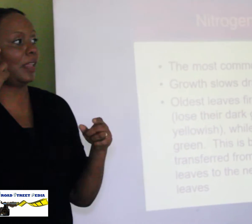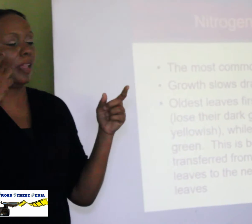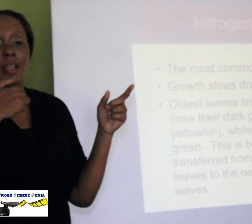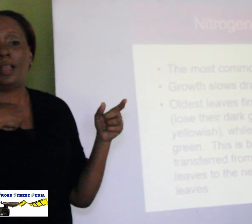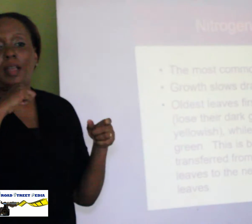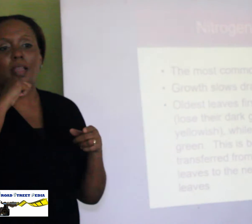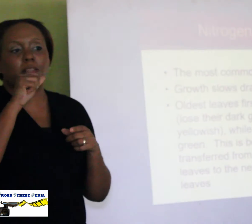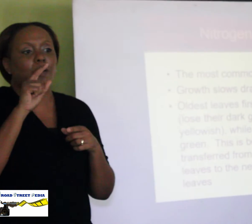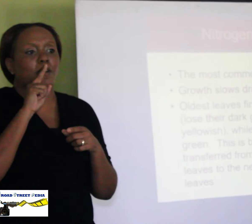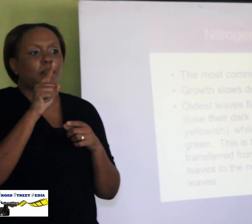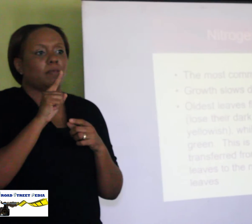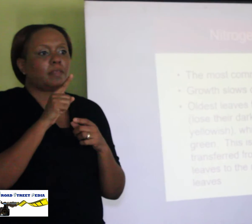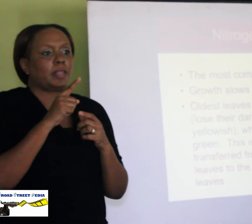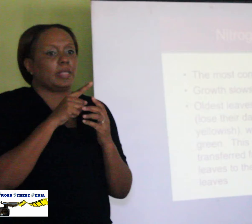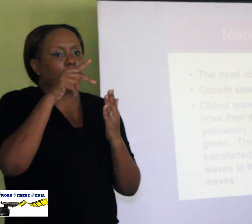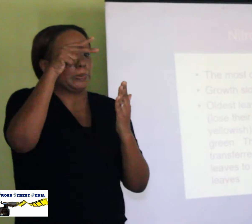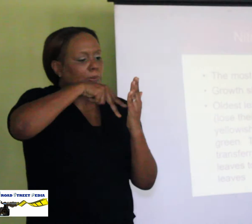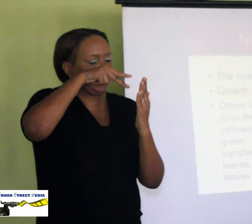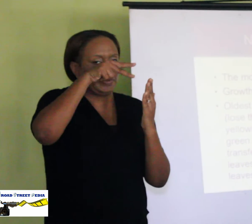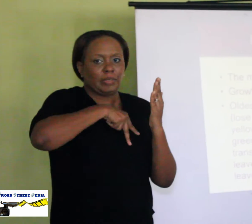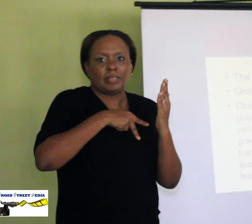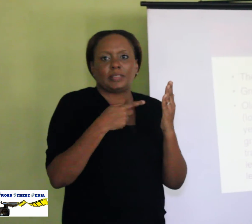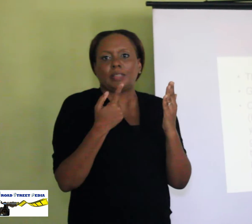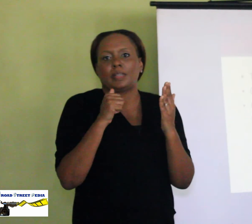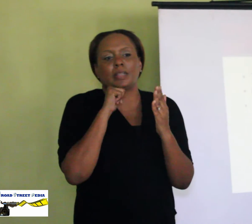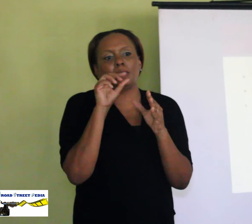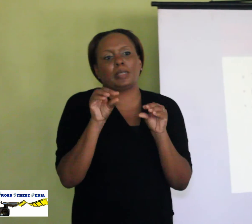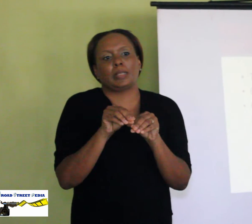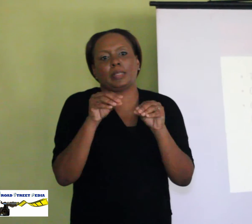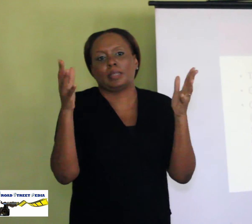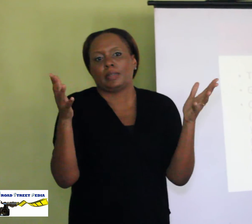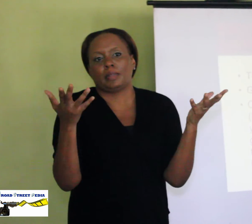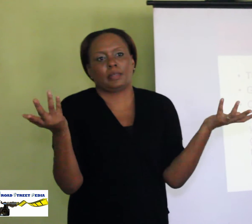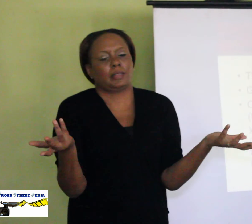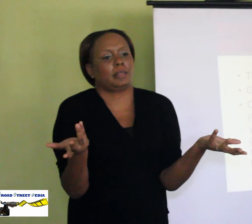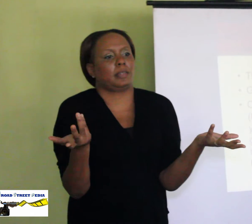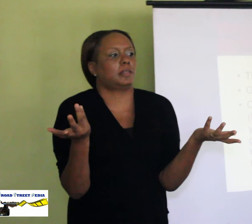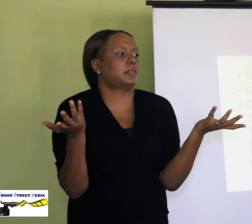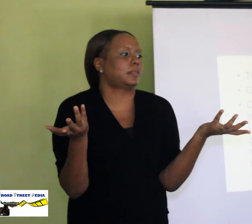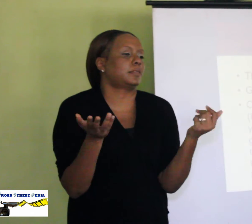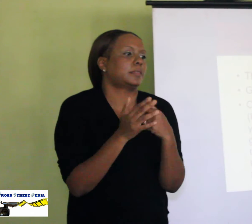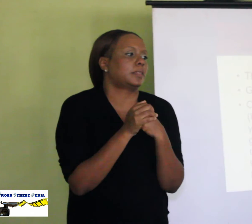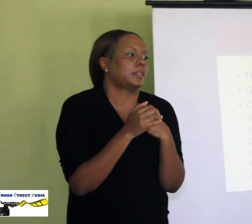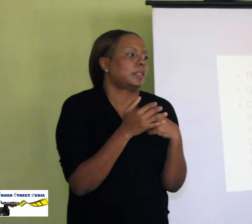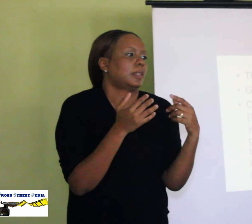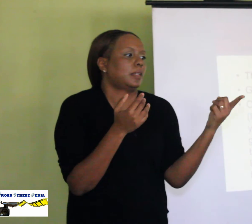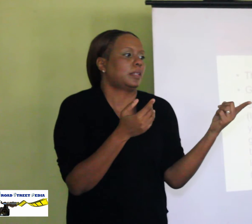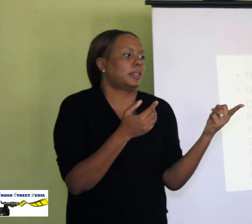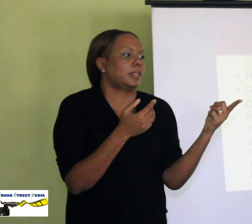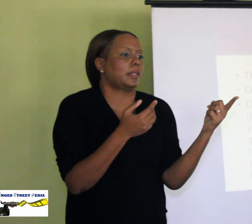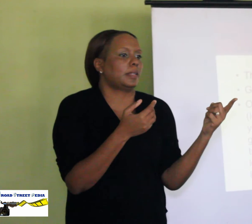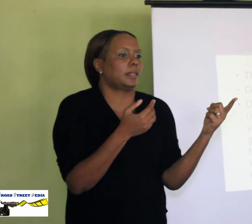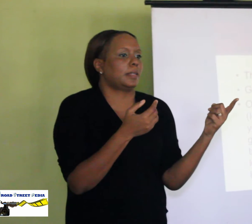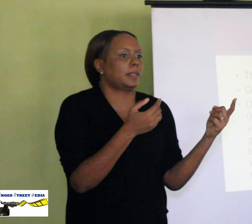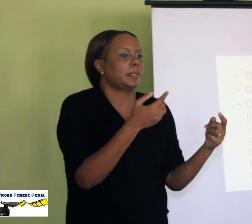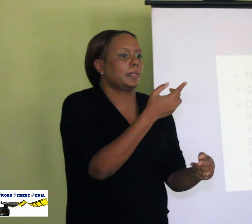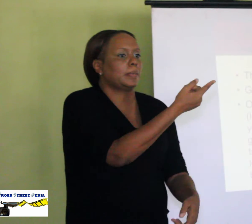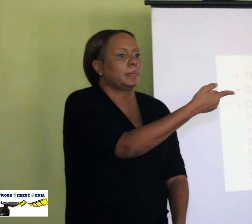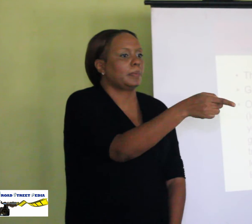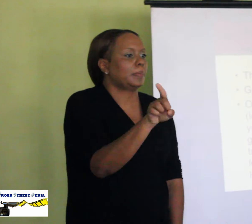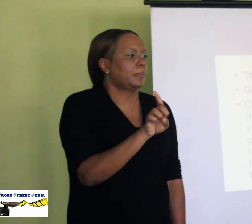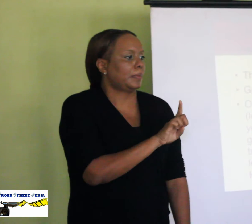didn't really look over it as I should, so I am not presenting as I would like to. So I let Romeo present, and if anything, I will fill